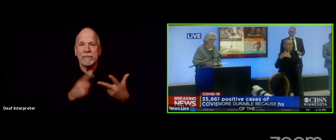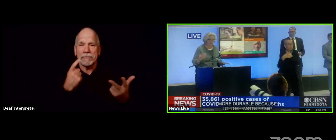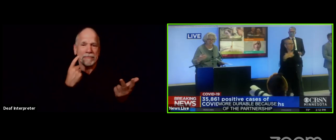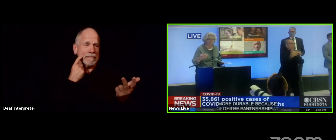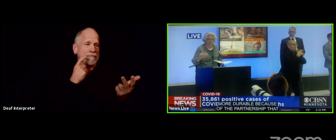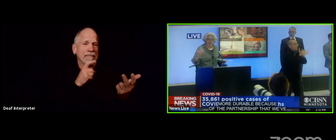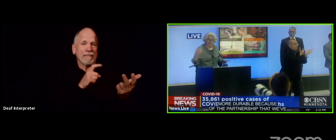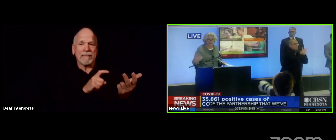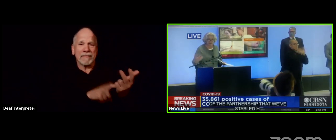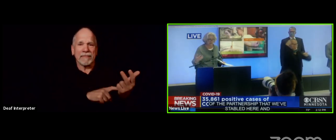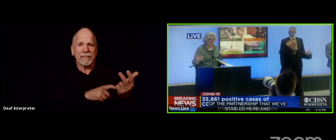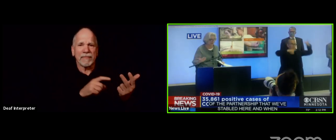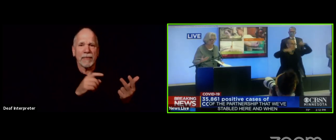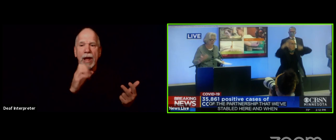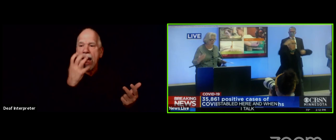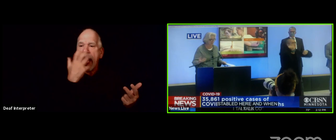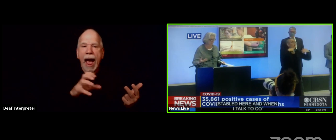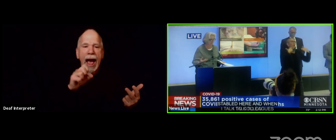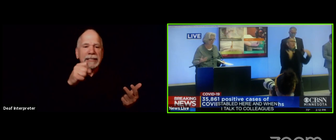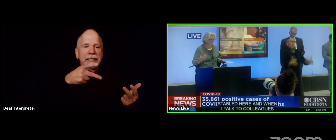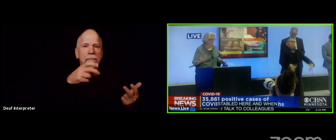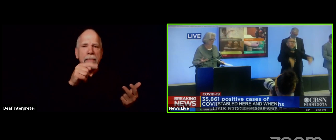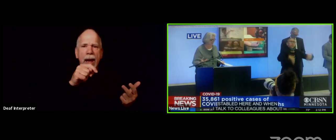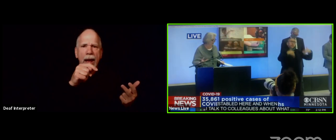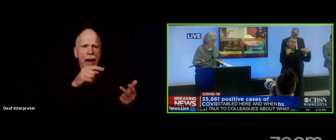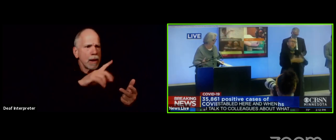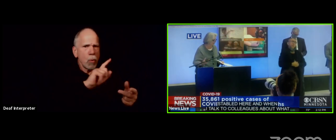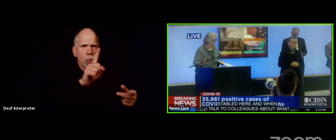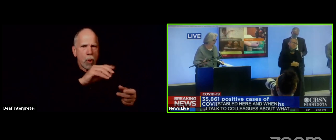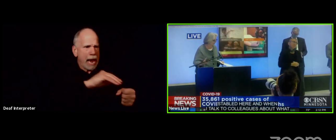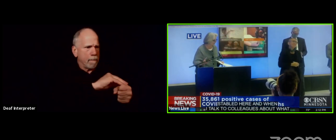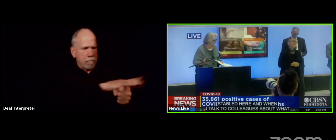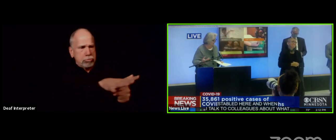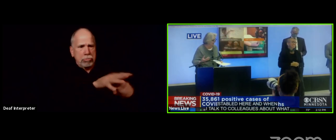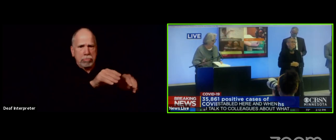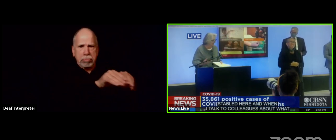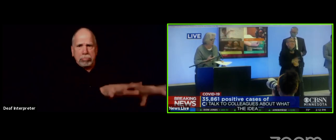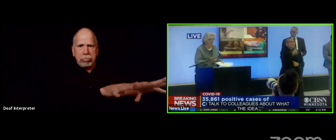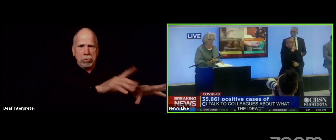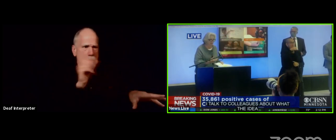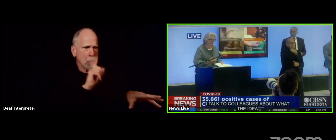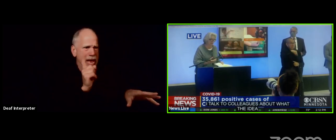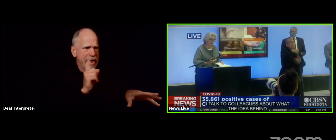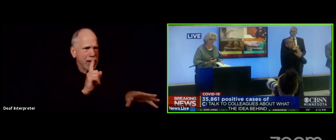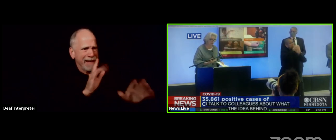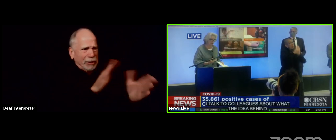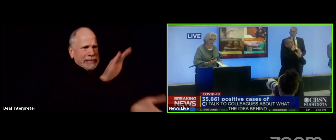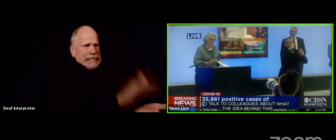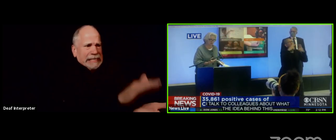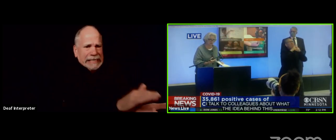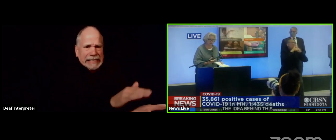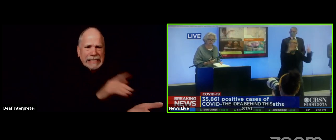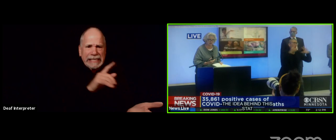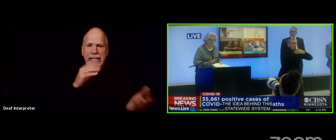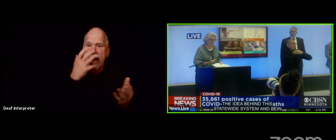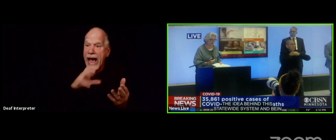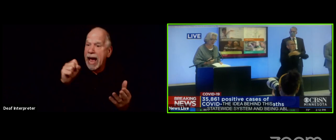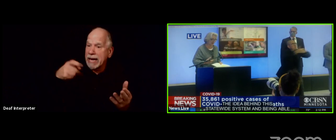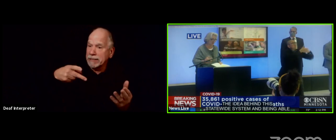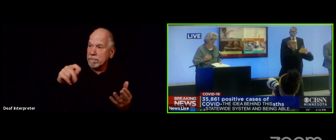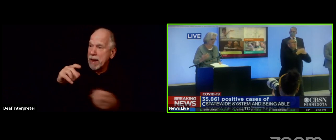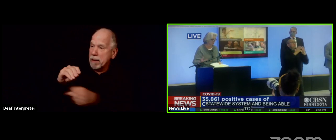what the idea behind this statewide system, and being able to work with world-class researchers to make